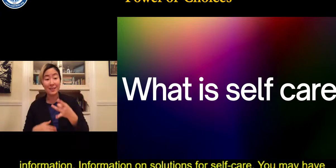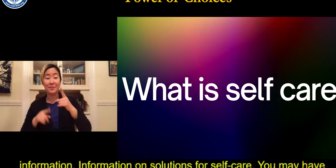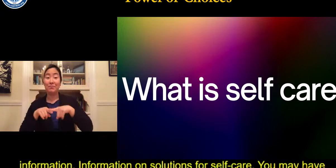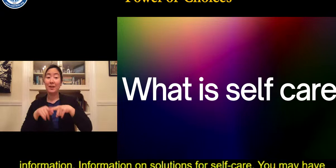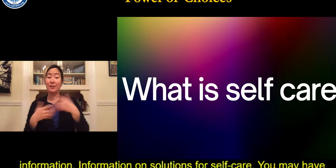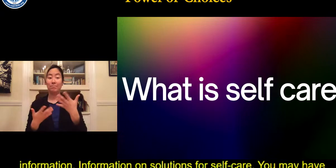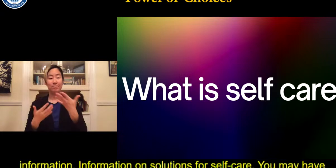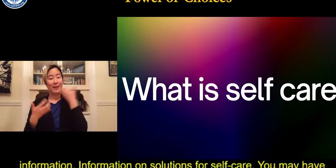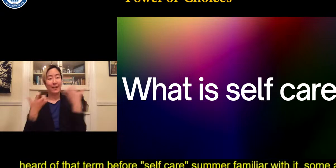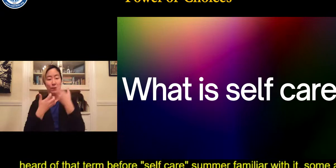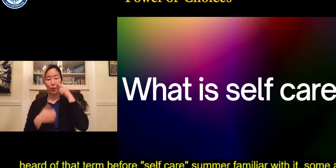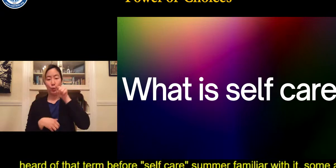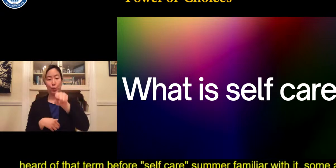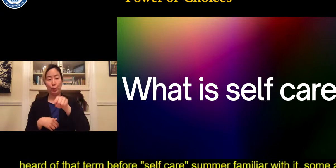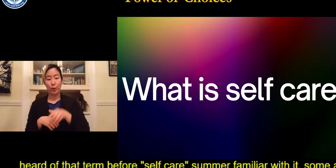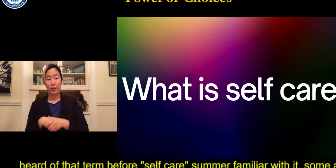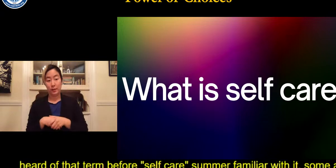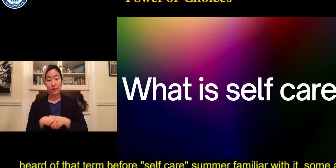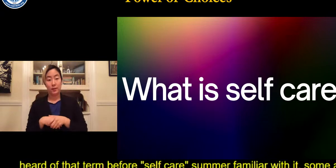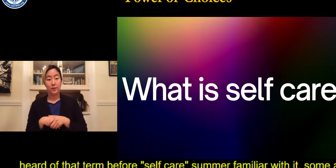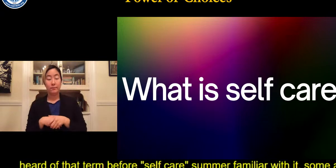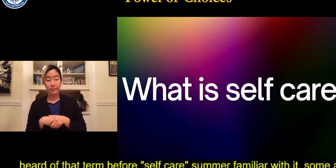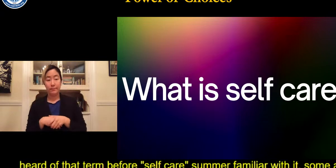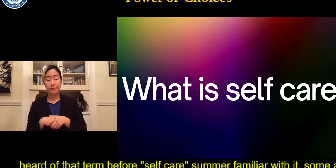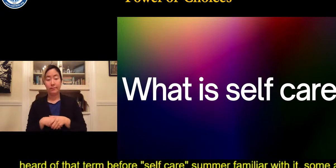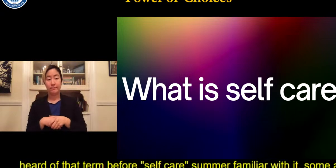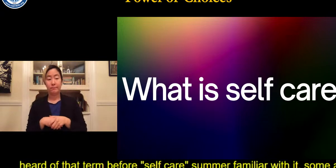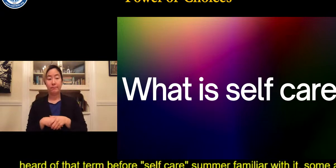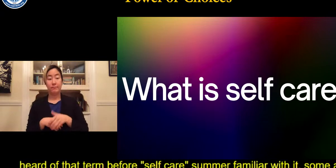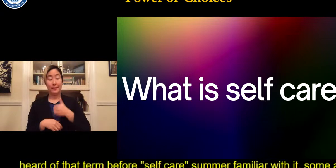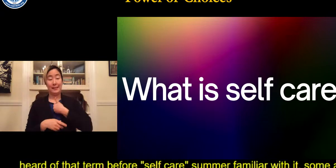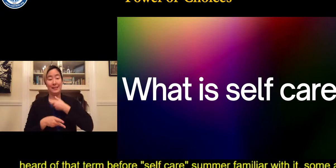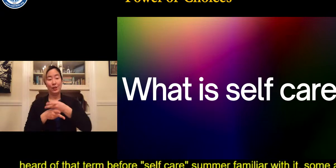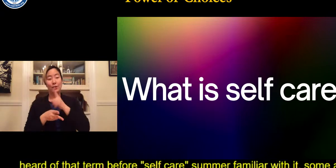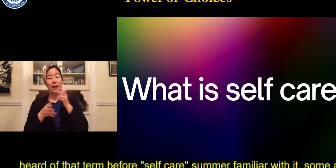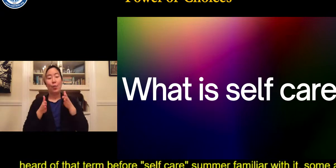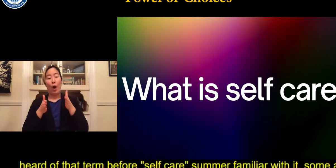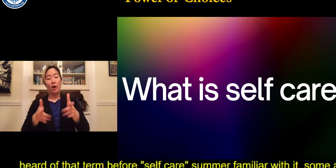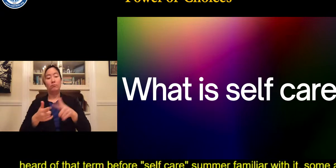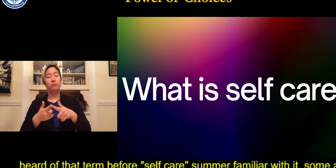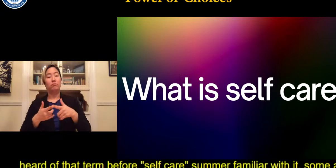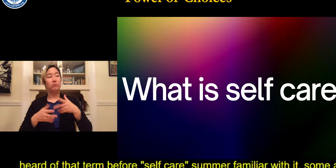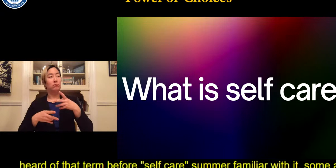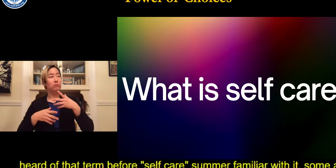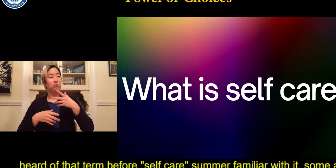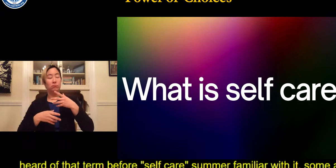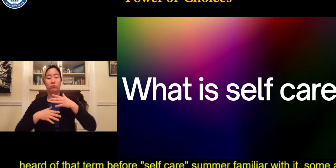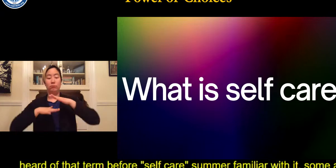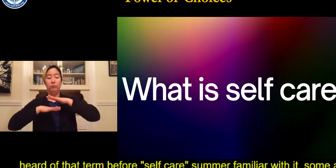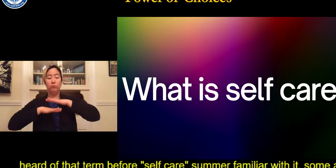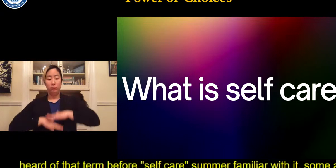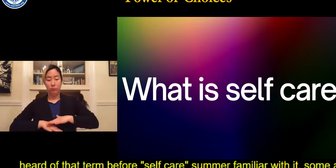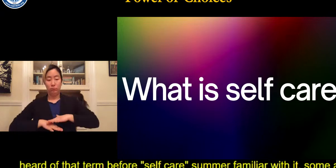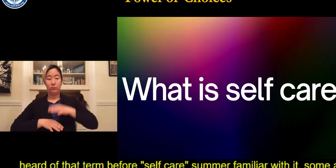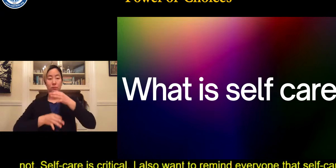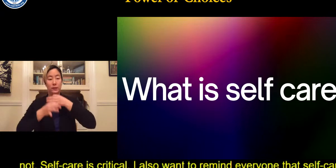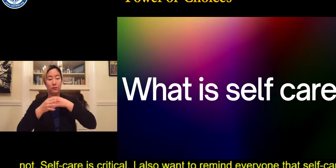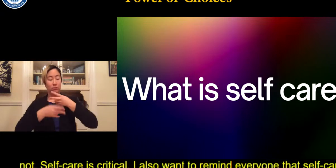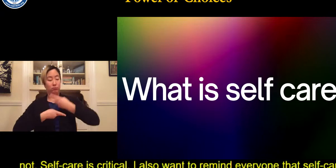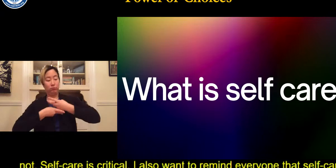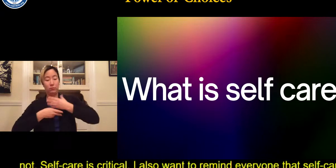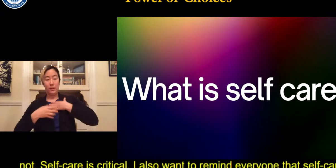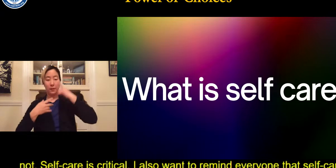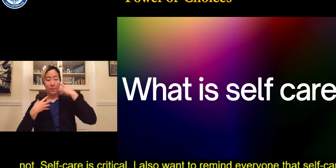self-care also is not one size fits all. Self-care depends on what you like and what you feel is a good fit for